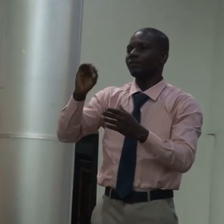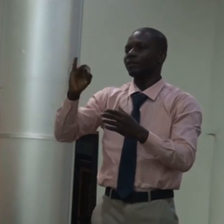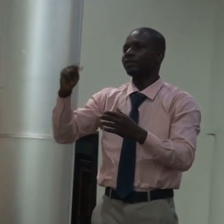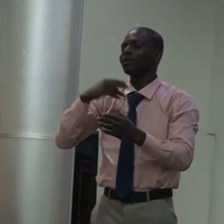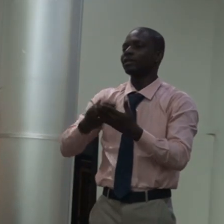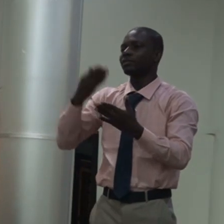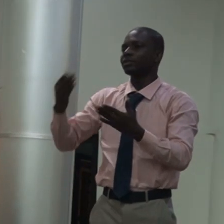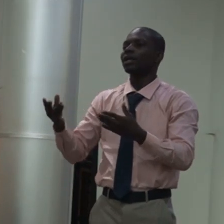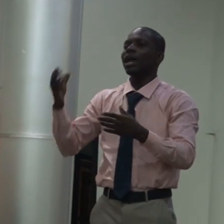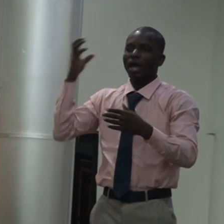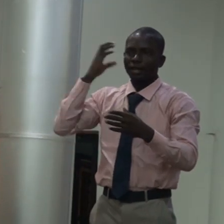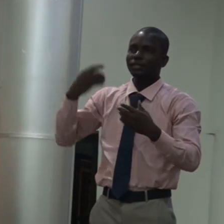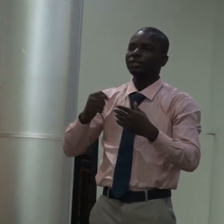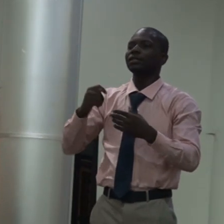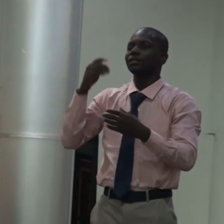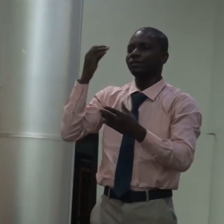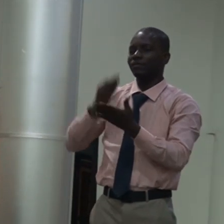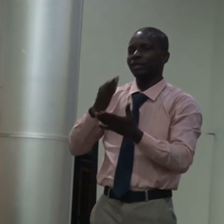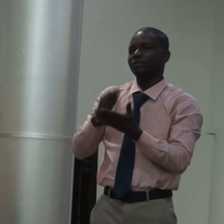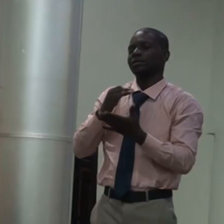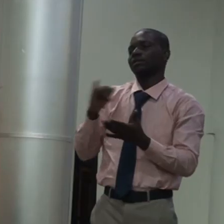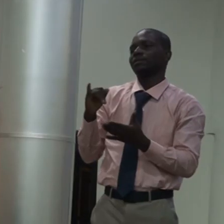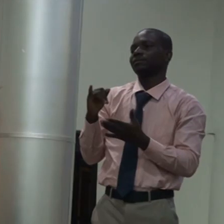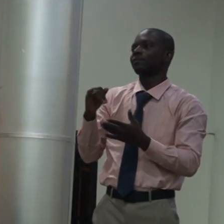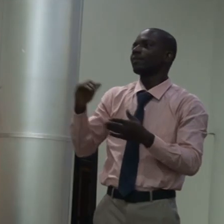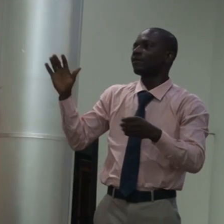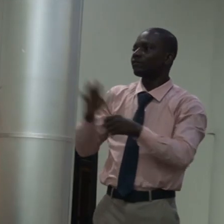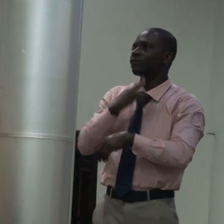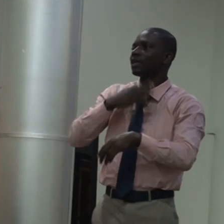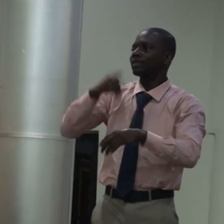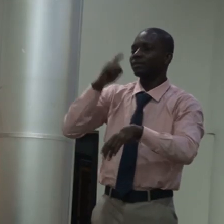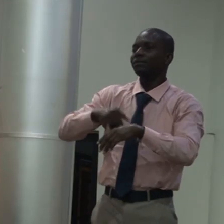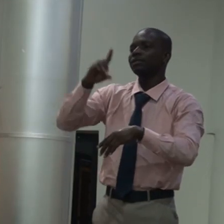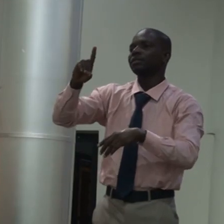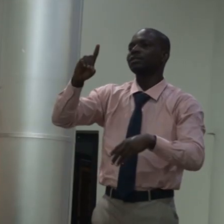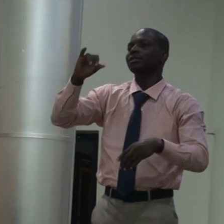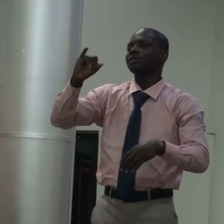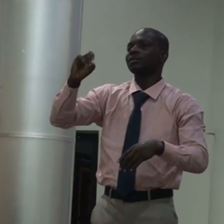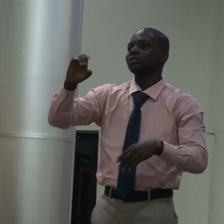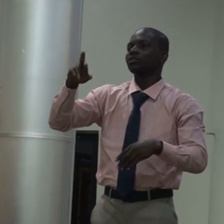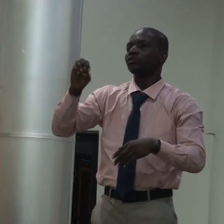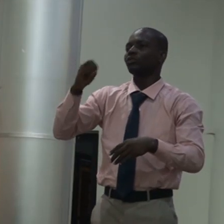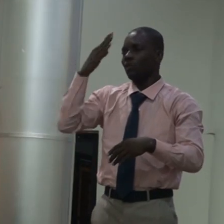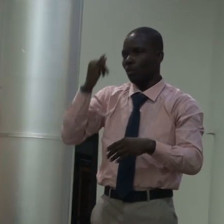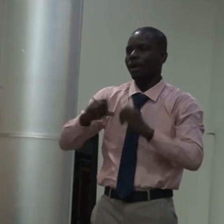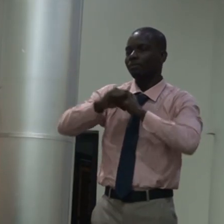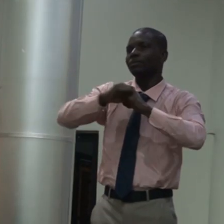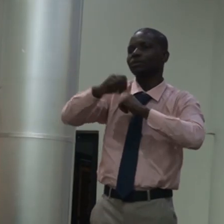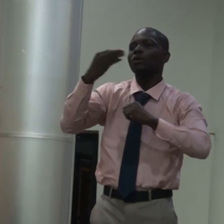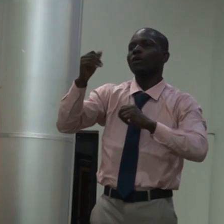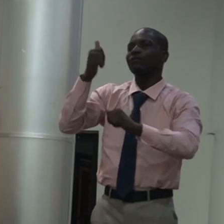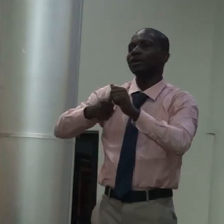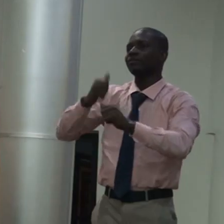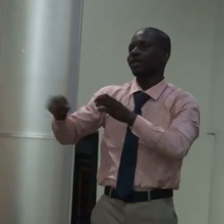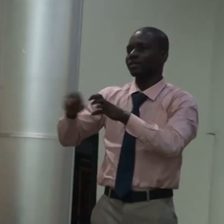and their implication for its finances. Full and timely disclosure, wide publication of